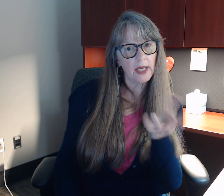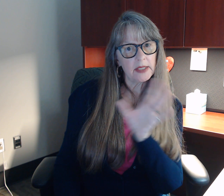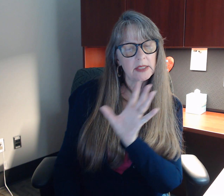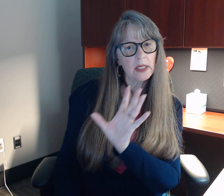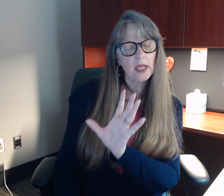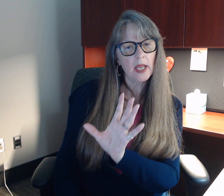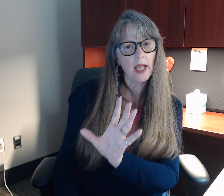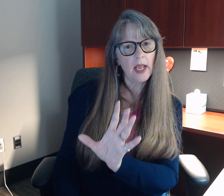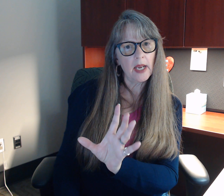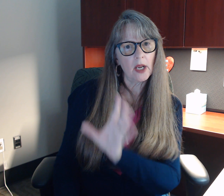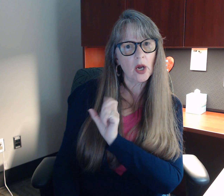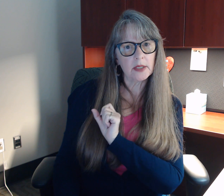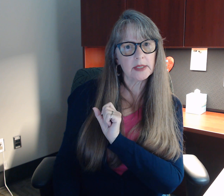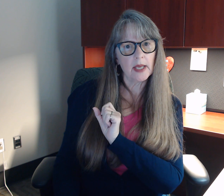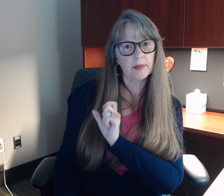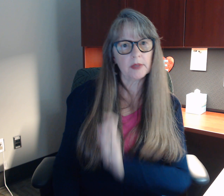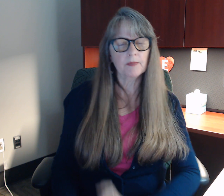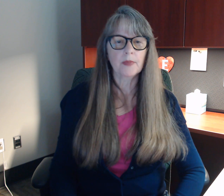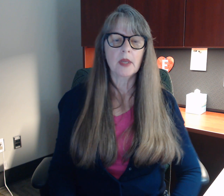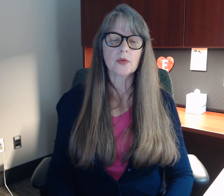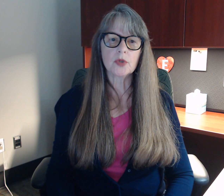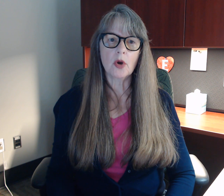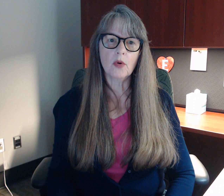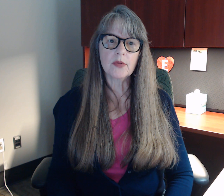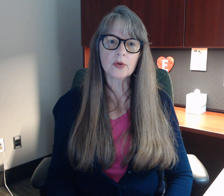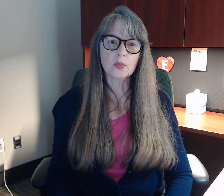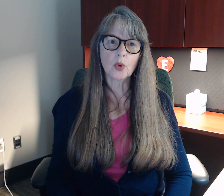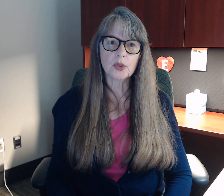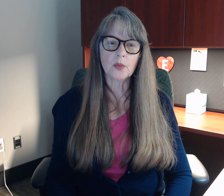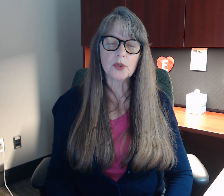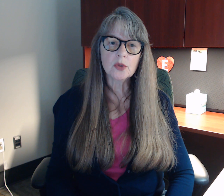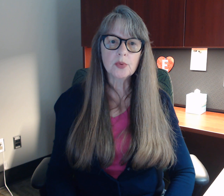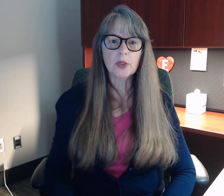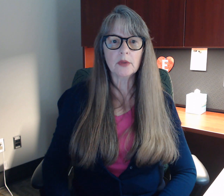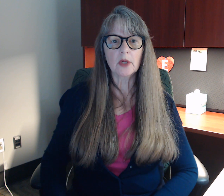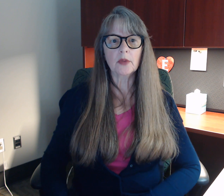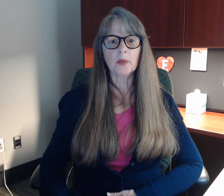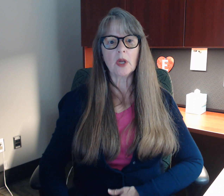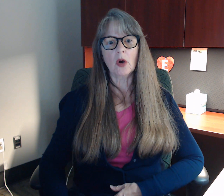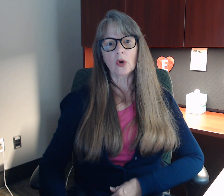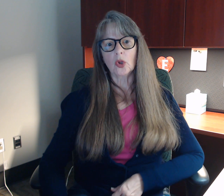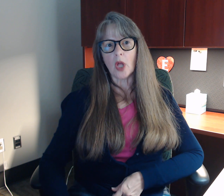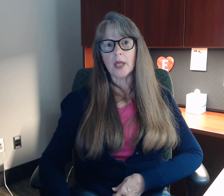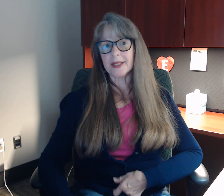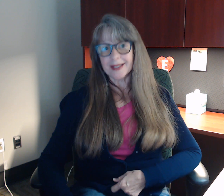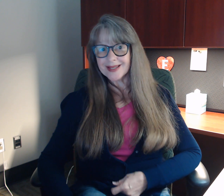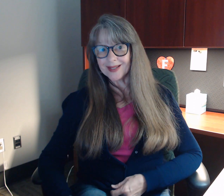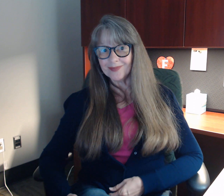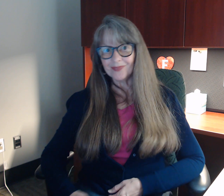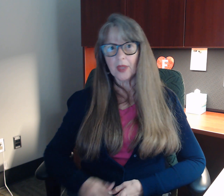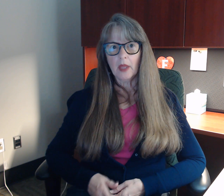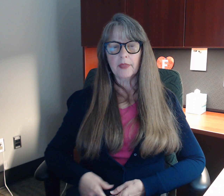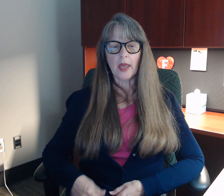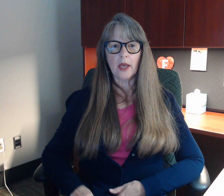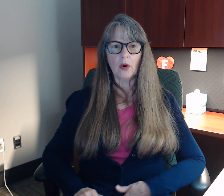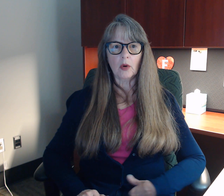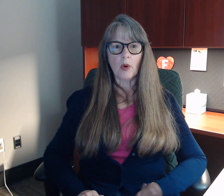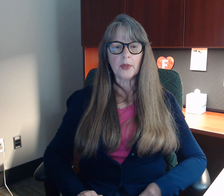signs and a concept. So there's words that we do put in there that we call glosses that are what we